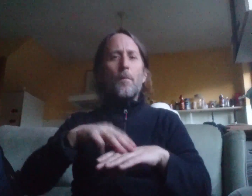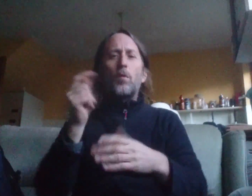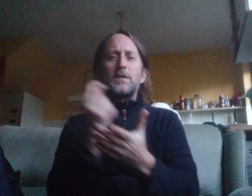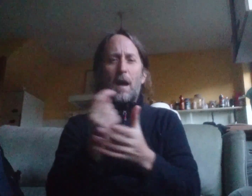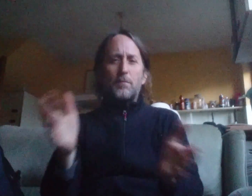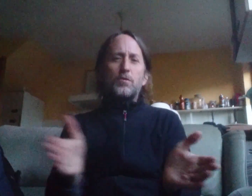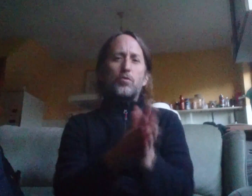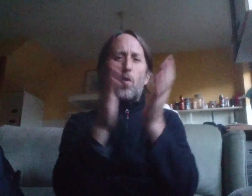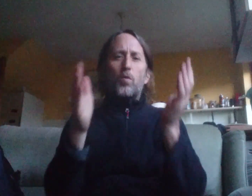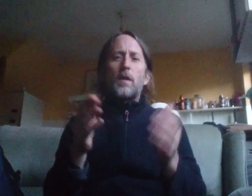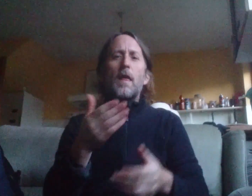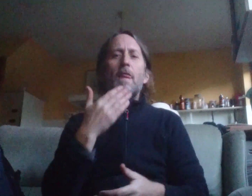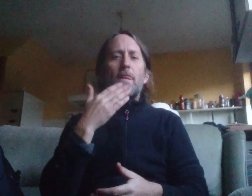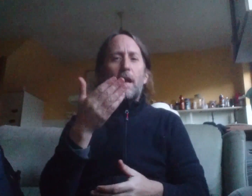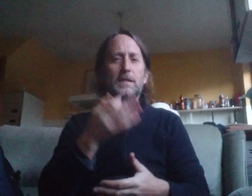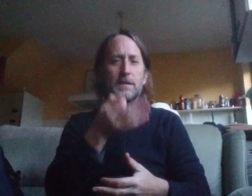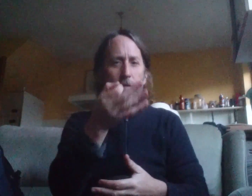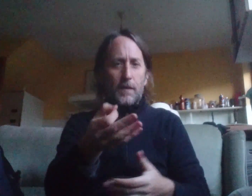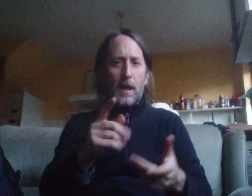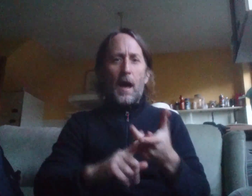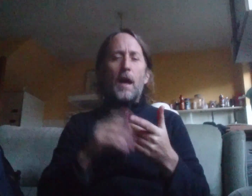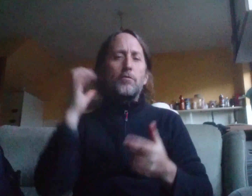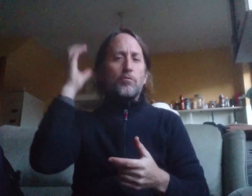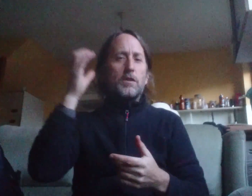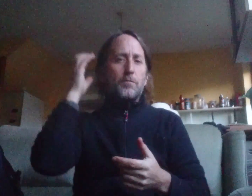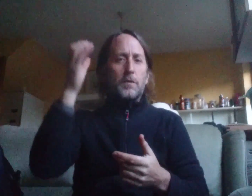they are ceremonial objects rather than everyday necessities.